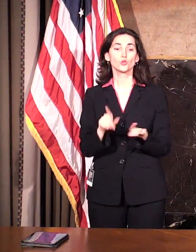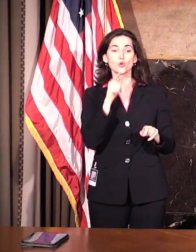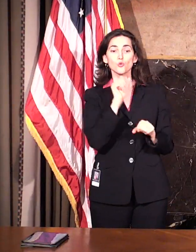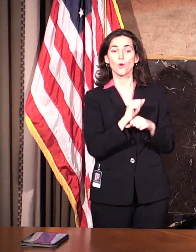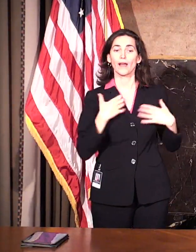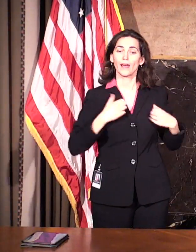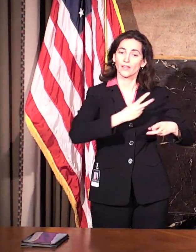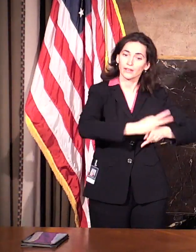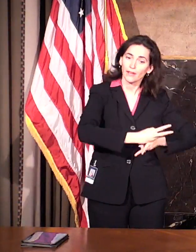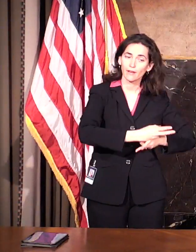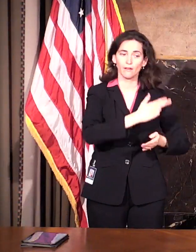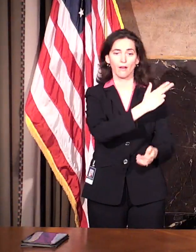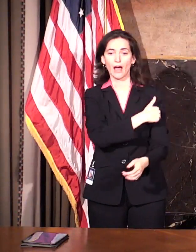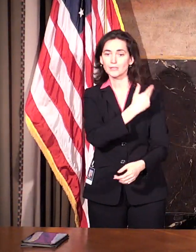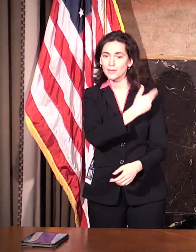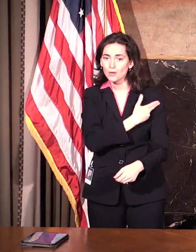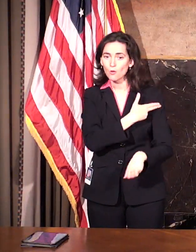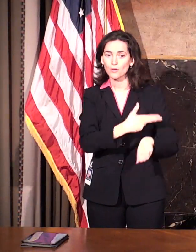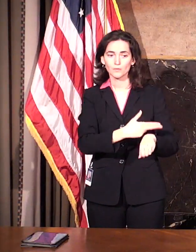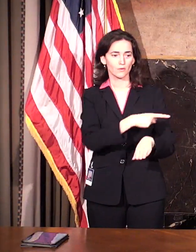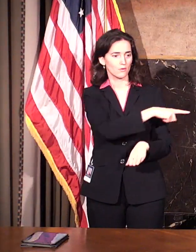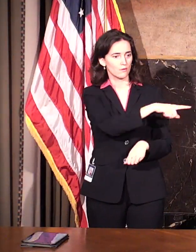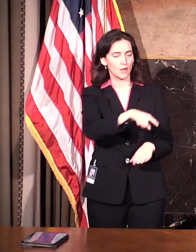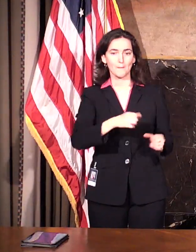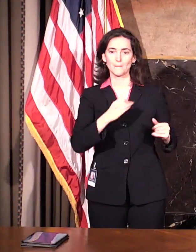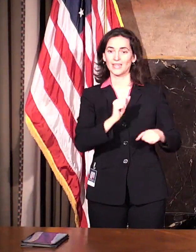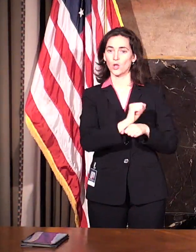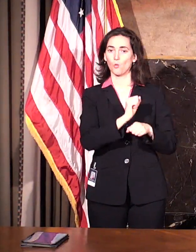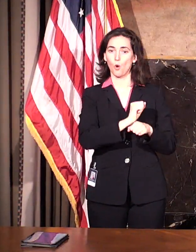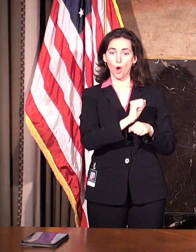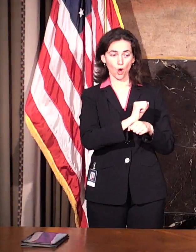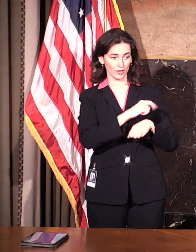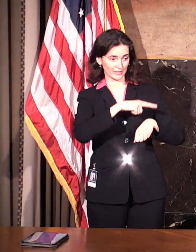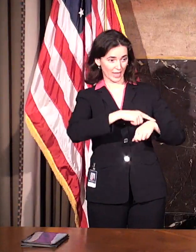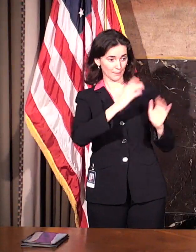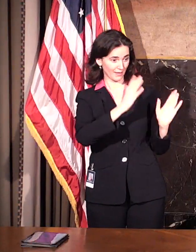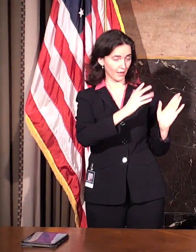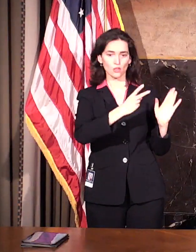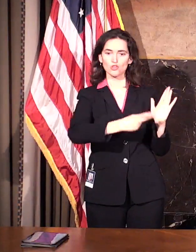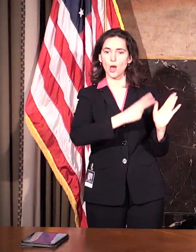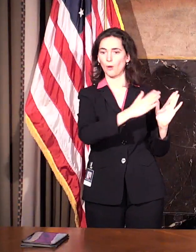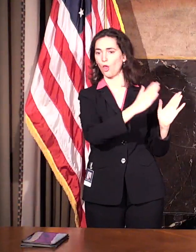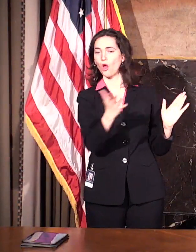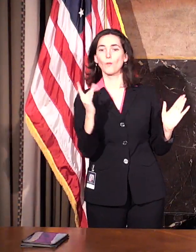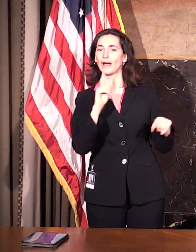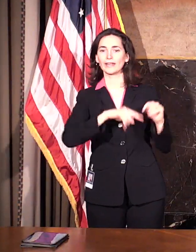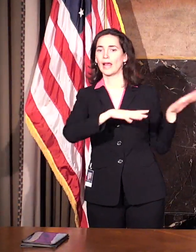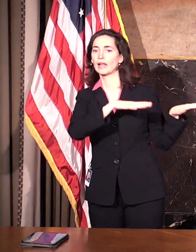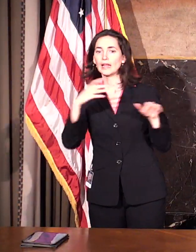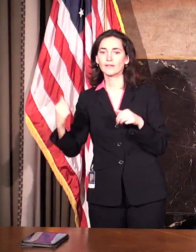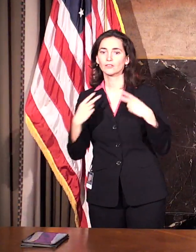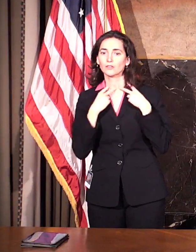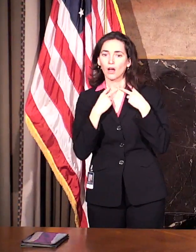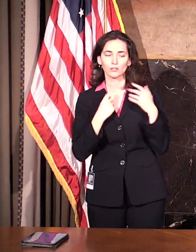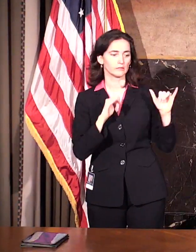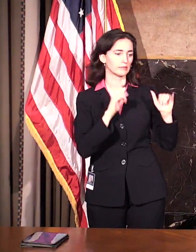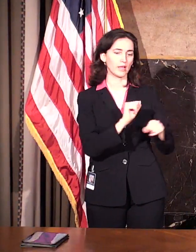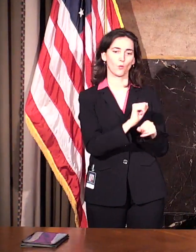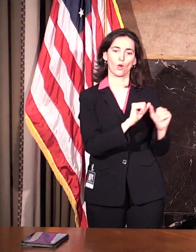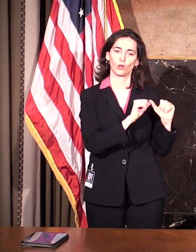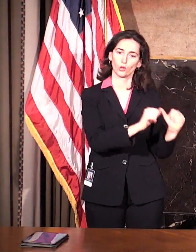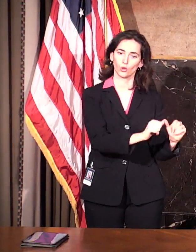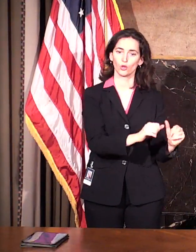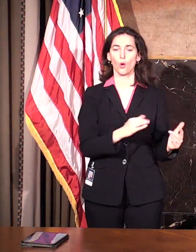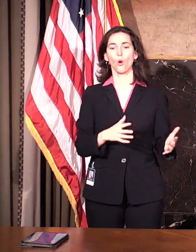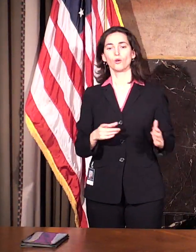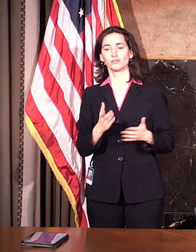in hospitals who, a number of which having to work double or triple shifts because they can't get out, or people that are kind of taking a slow commute in to relieve